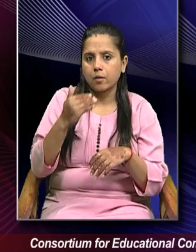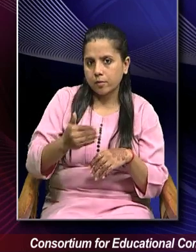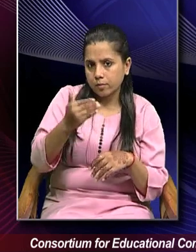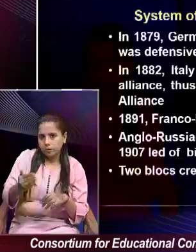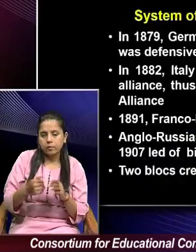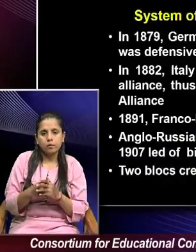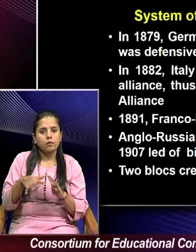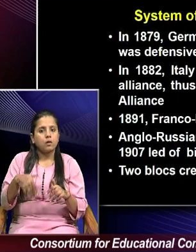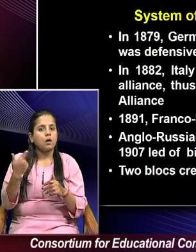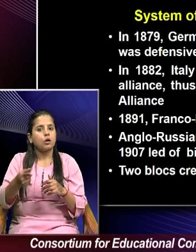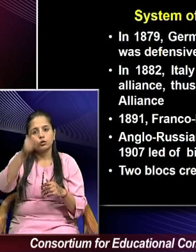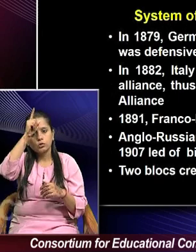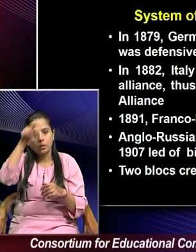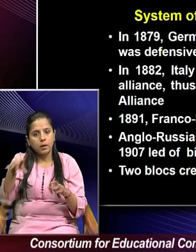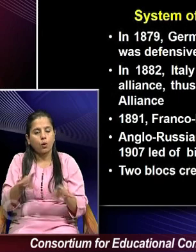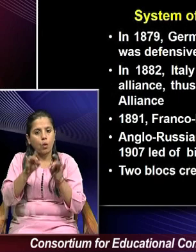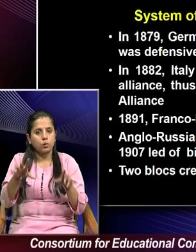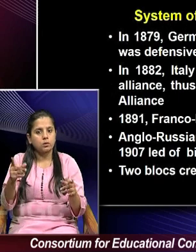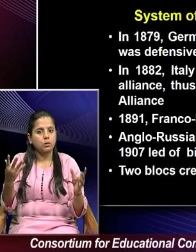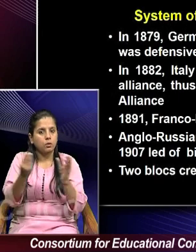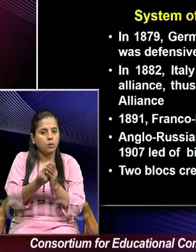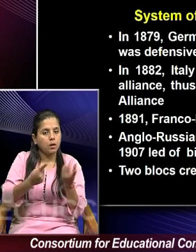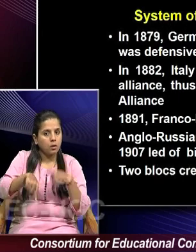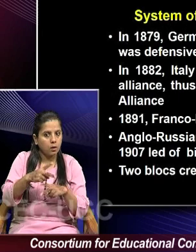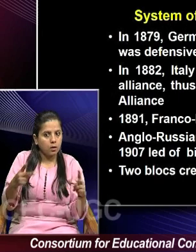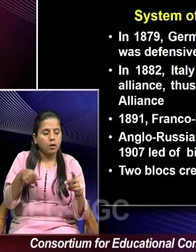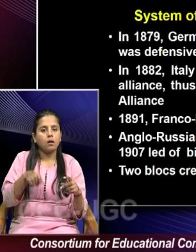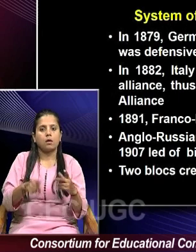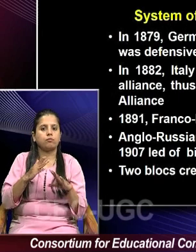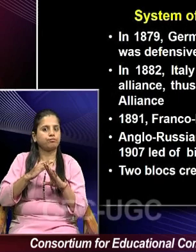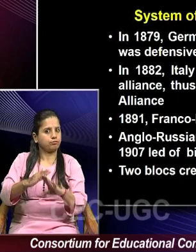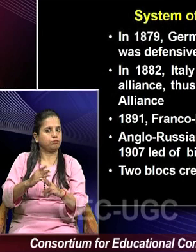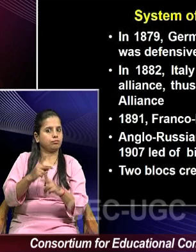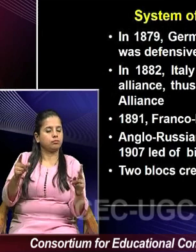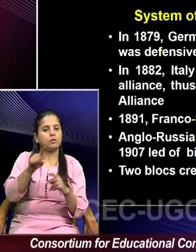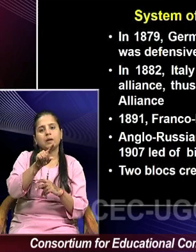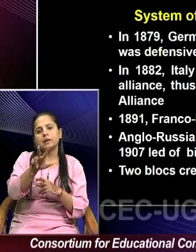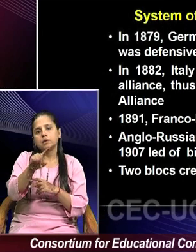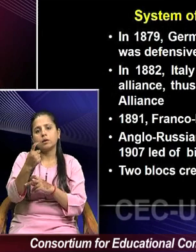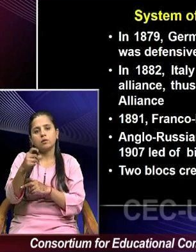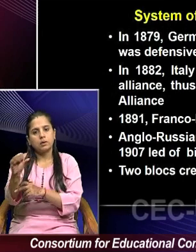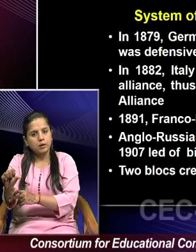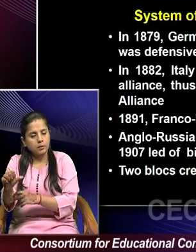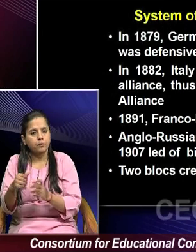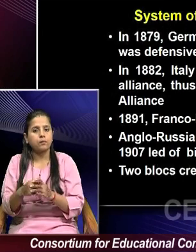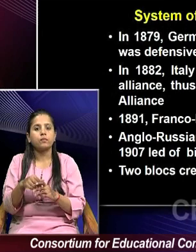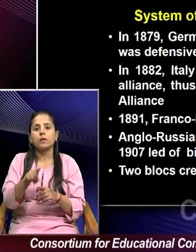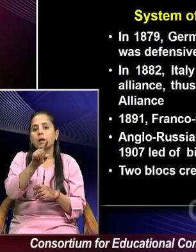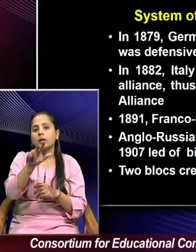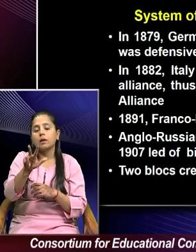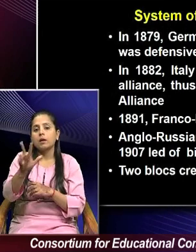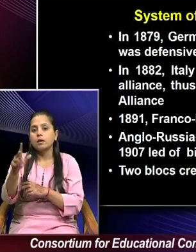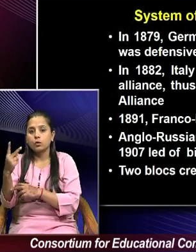how Germany's alliance with Austria, which was a defensive alliance in 1879, and thereafter in